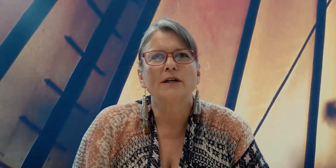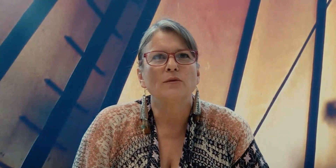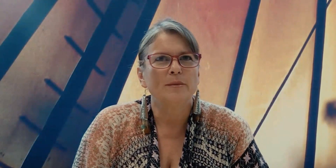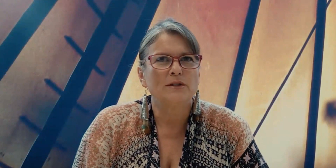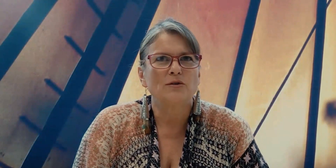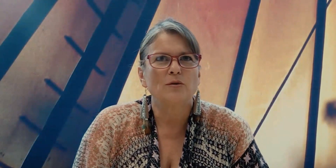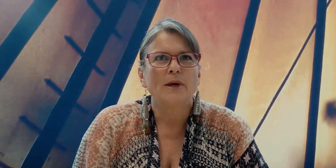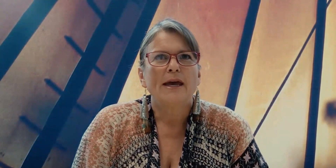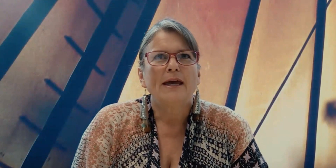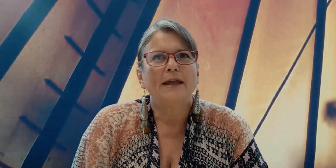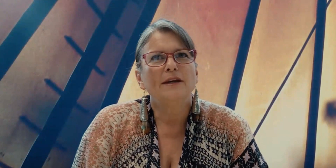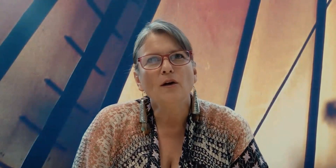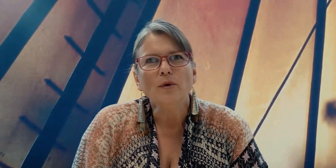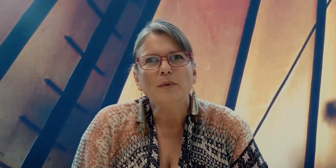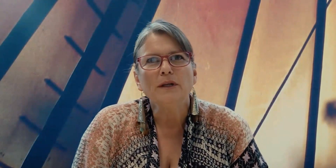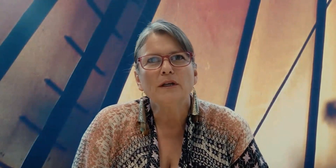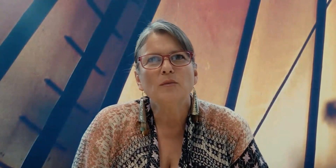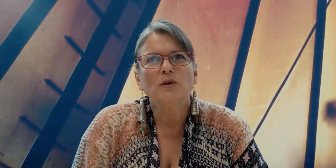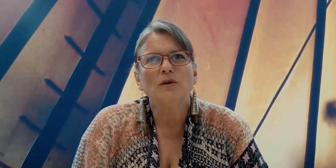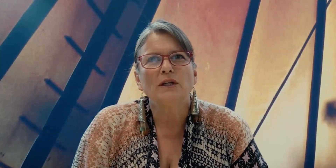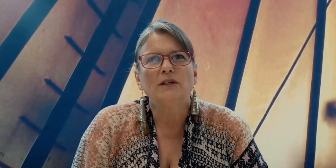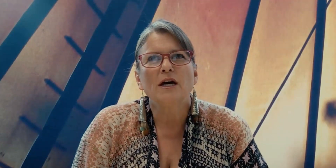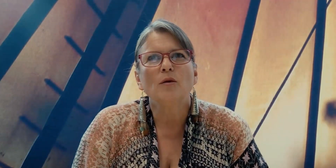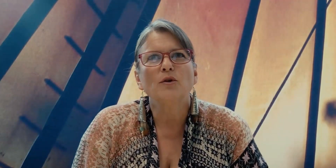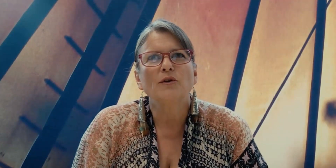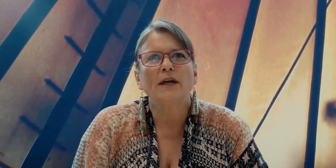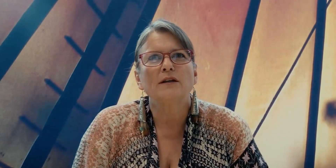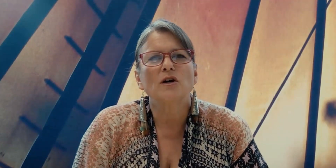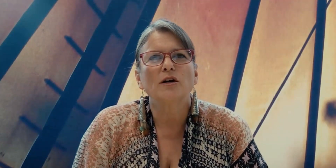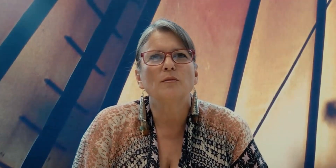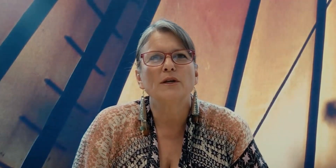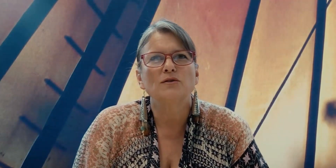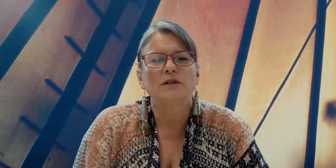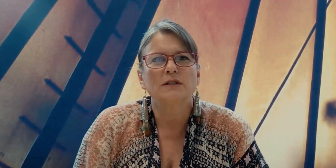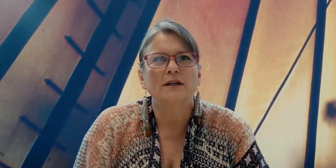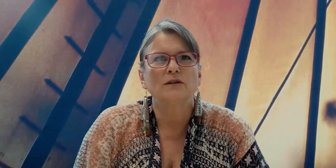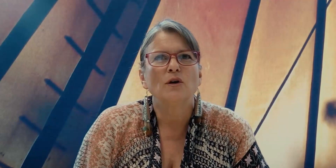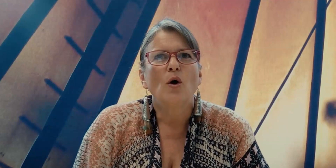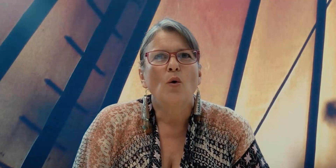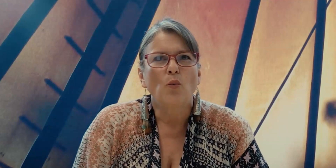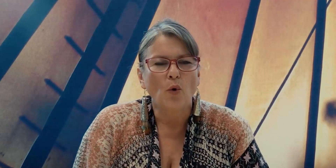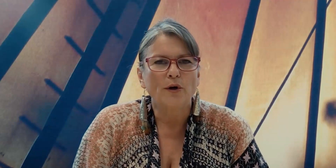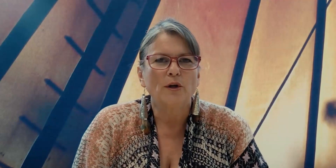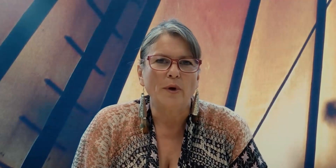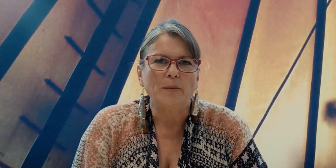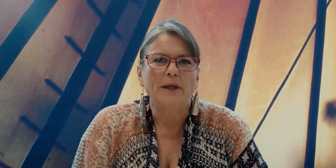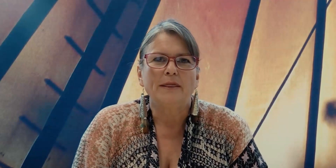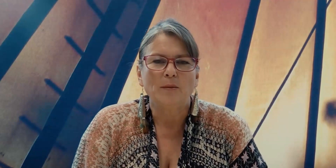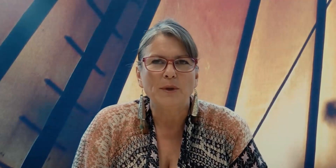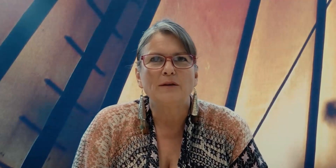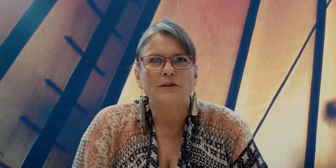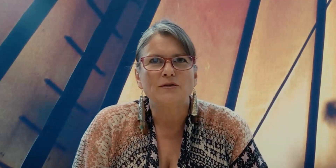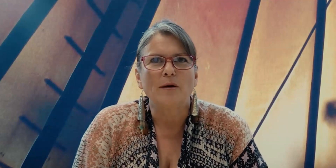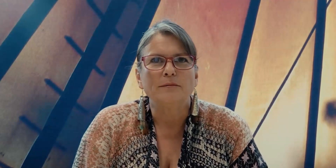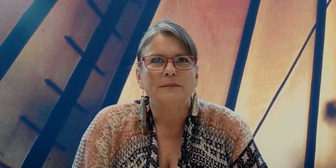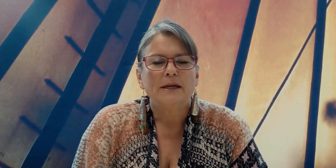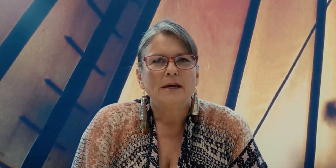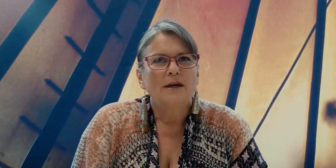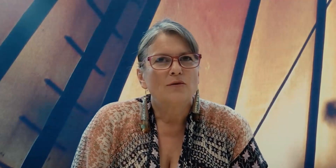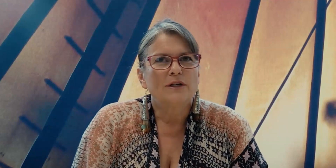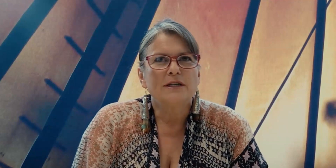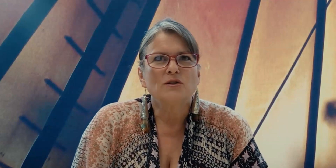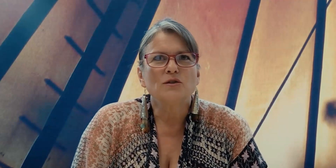alongside Stardale Women's Group and young women in the community to help create a documentary entitled Warrior Women, The Beat of the